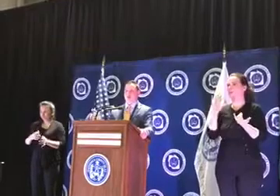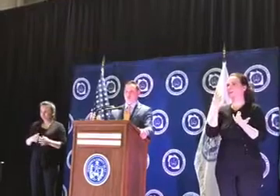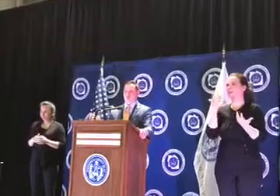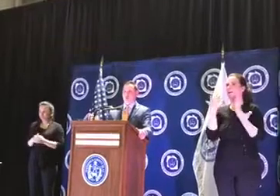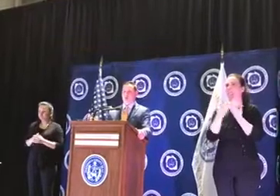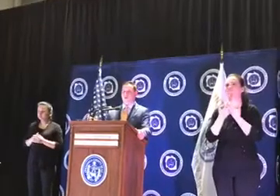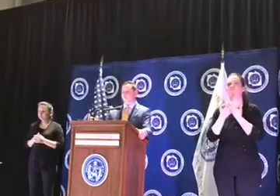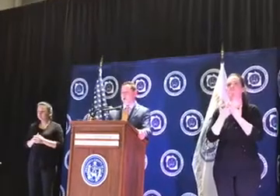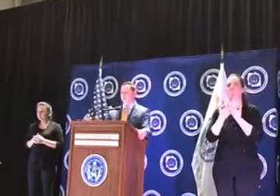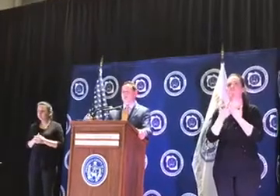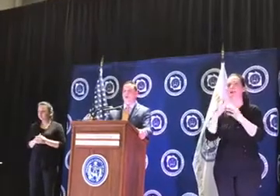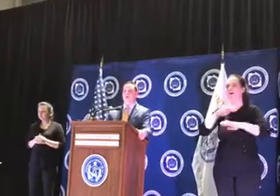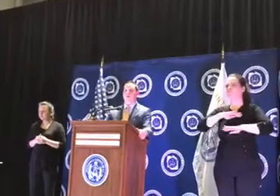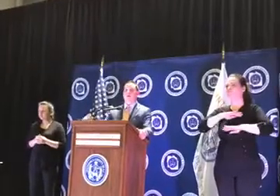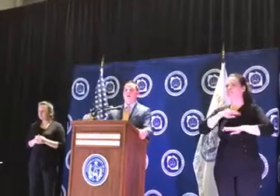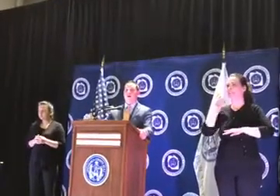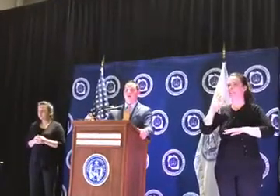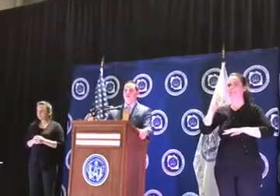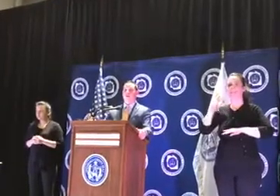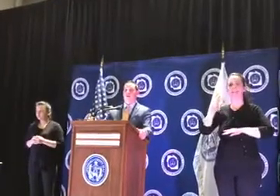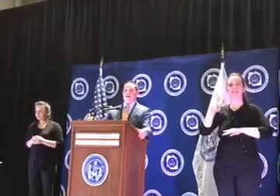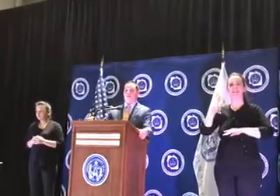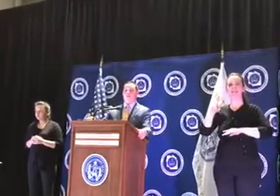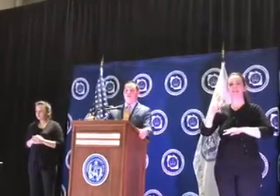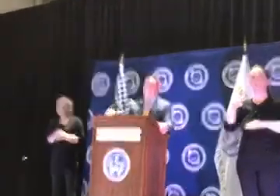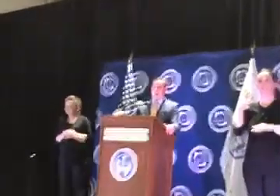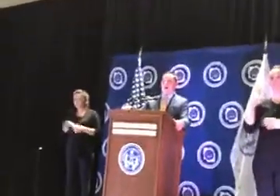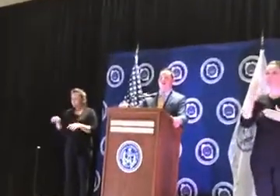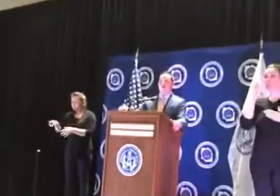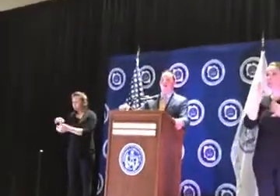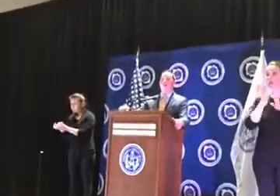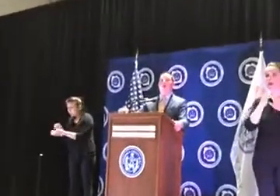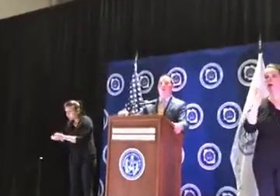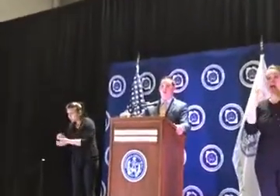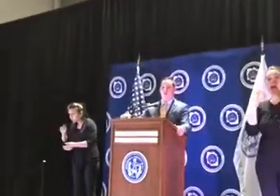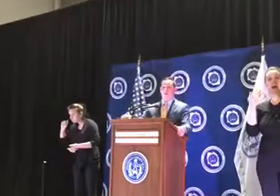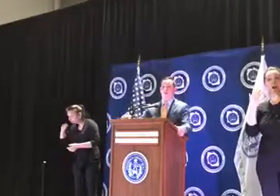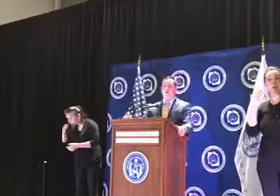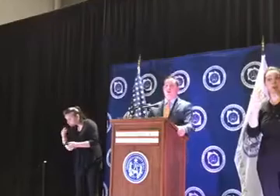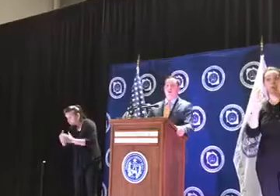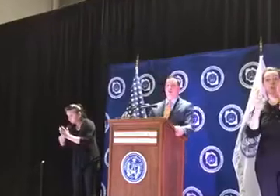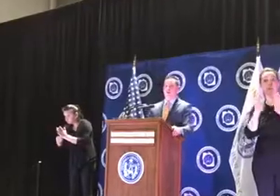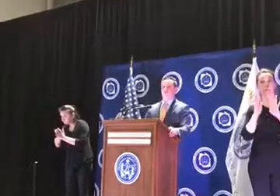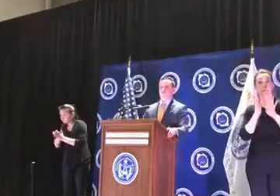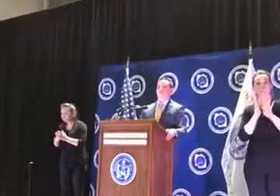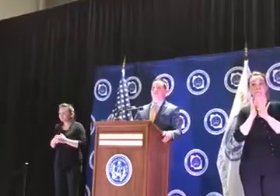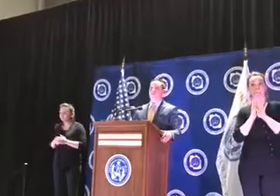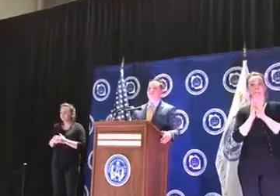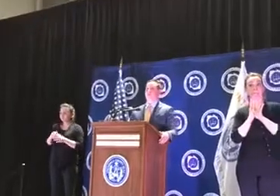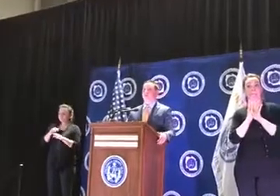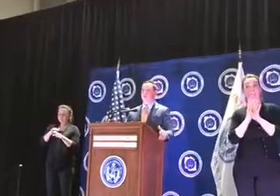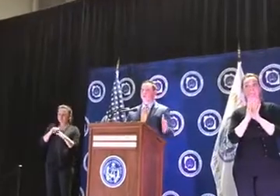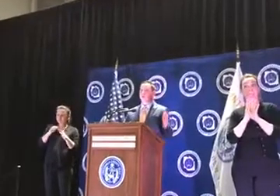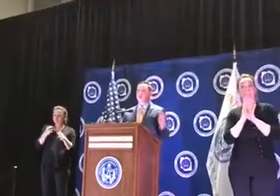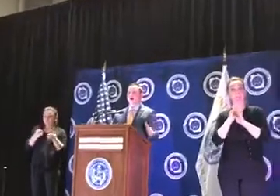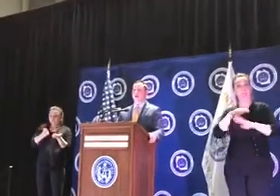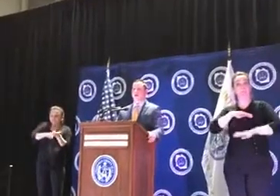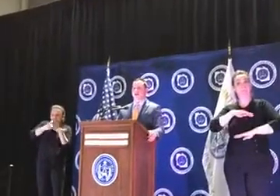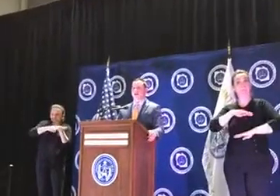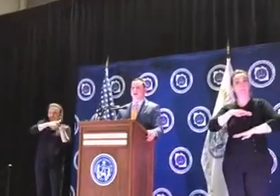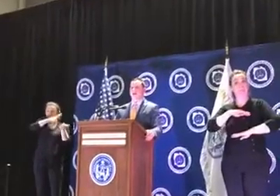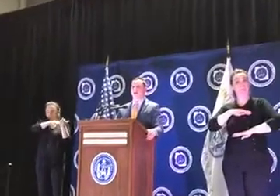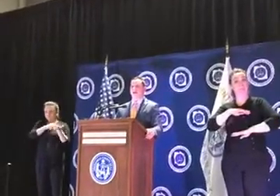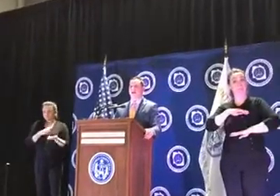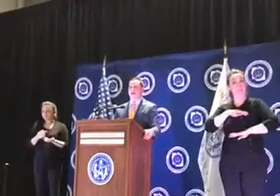testing sites, we're in good shape. We got plan. We can have the ability to add on to that quite quickly. We already have everything in place, but right now